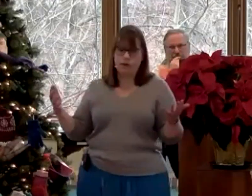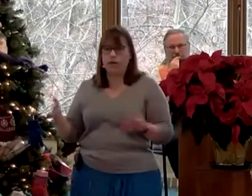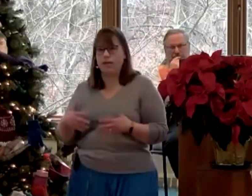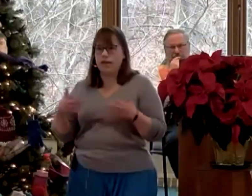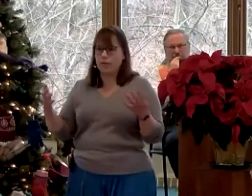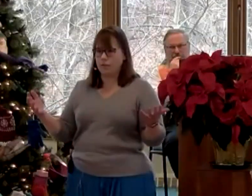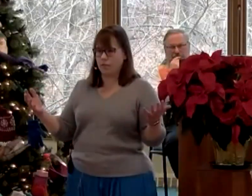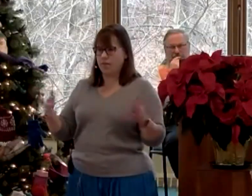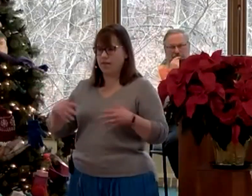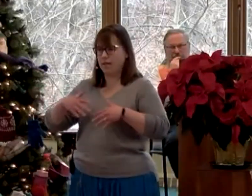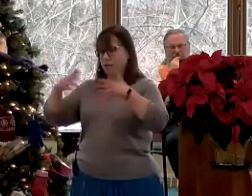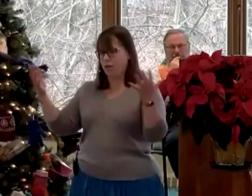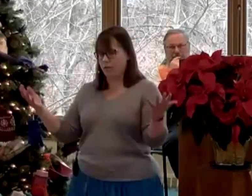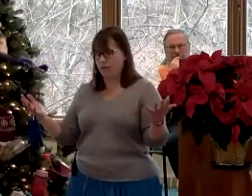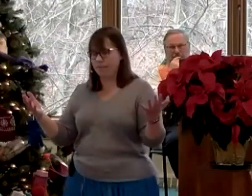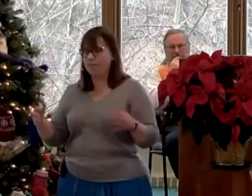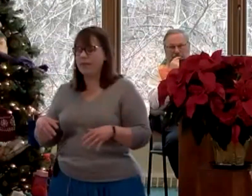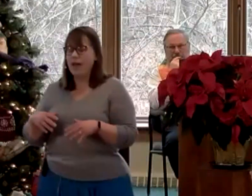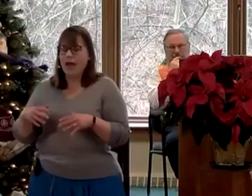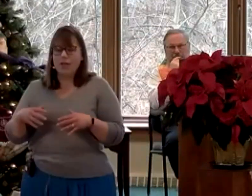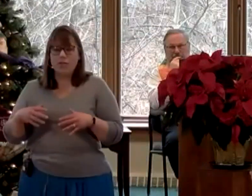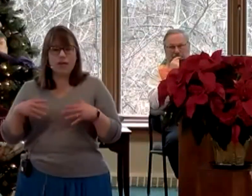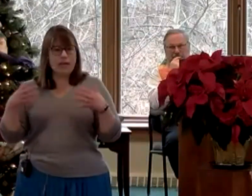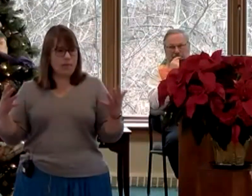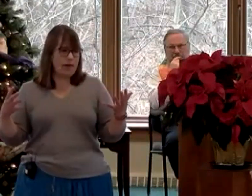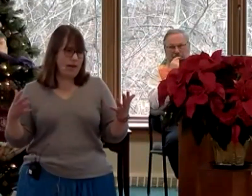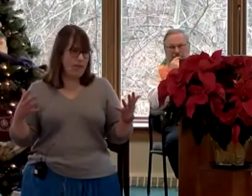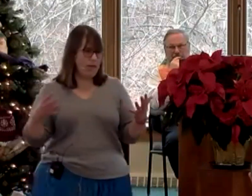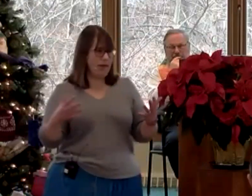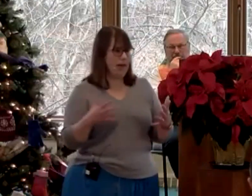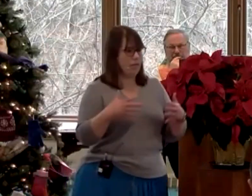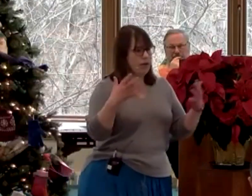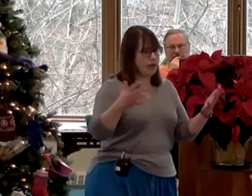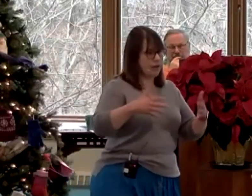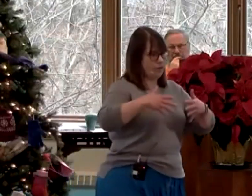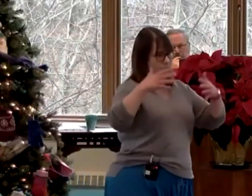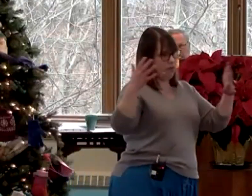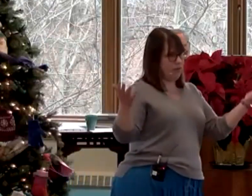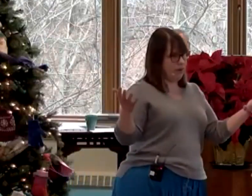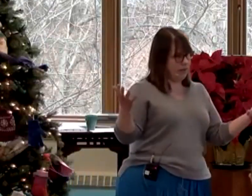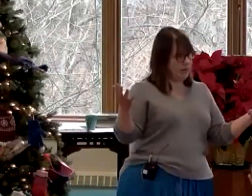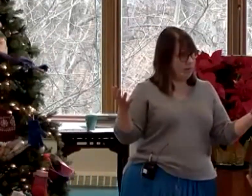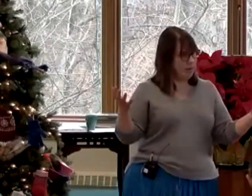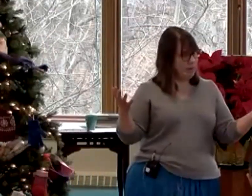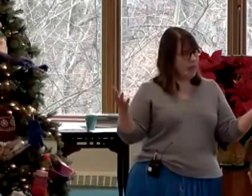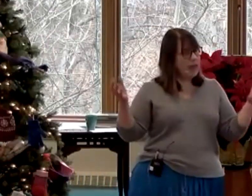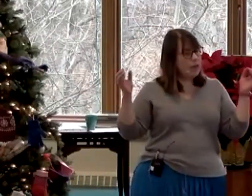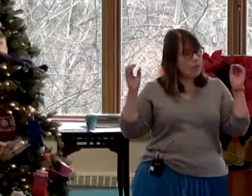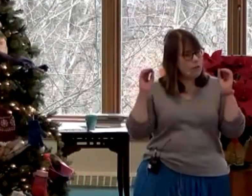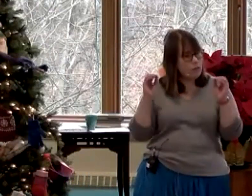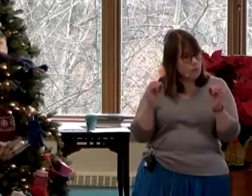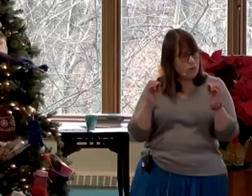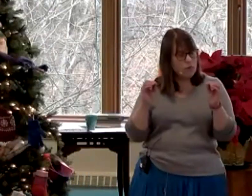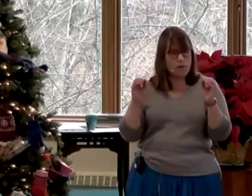you wear and the language you speak. That's your culture. So he wanted everyone to have Greek culture and Greek religion. Now